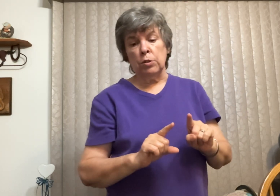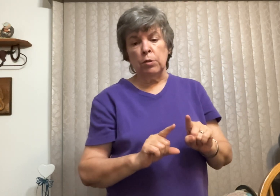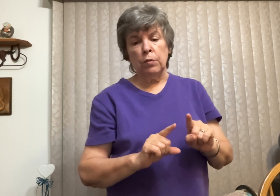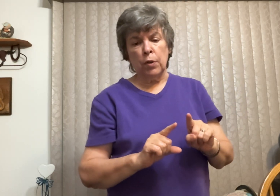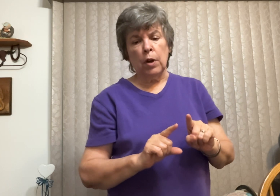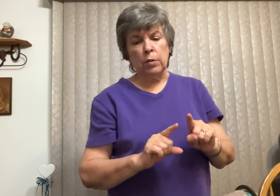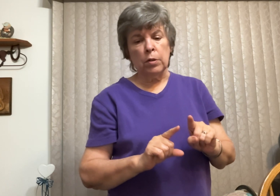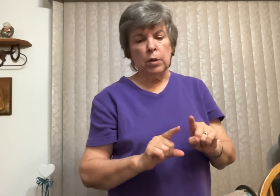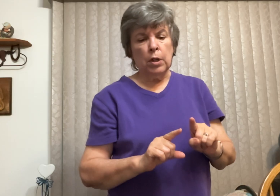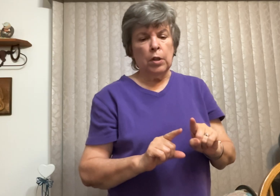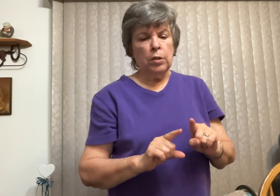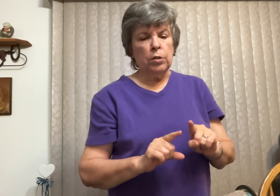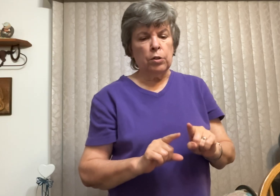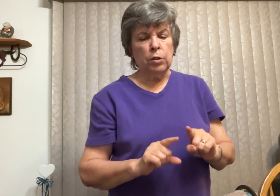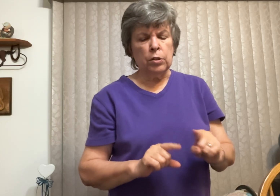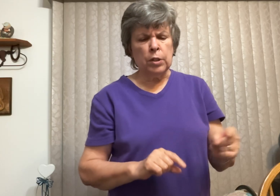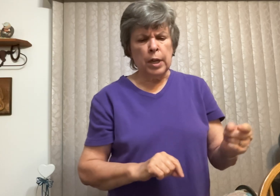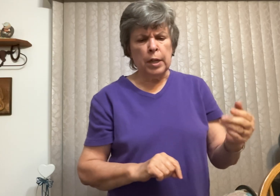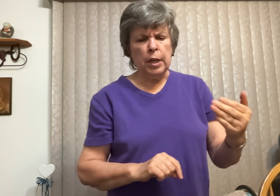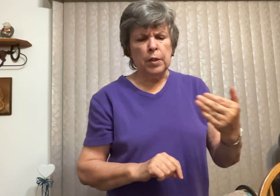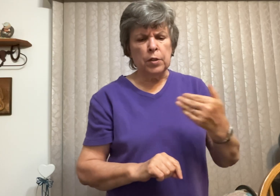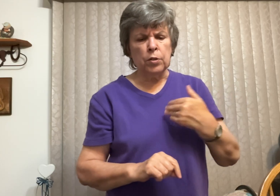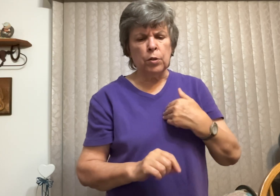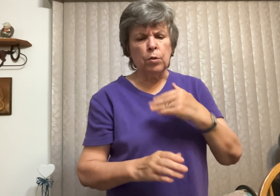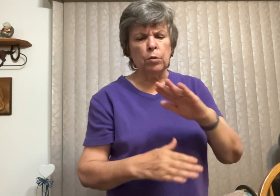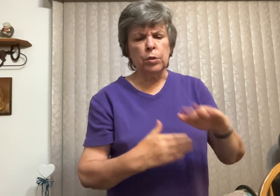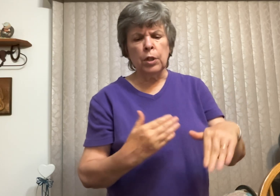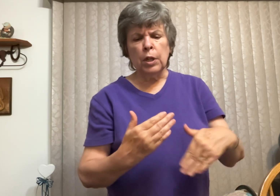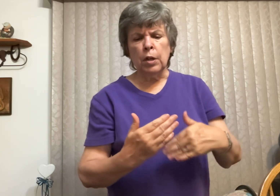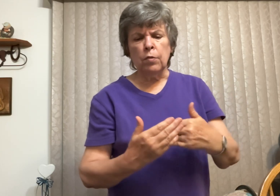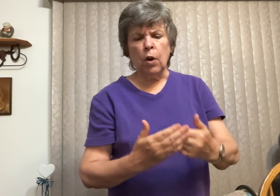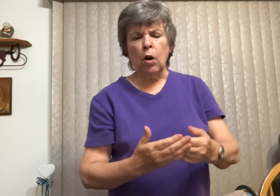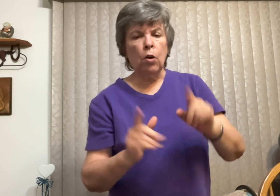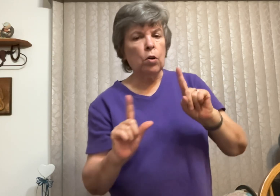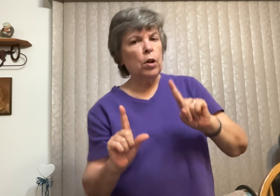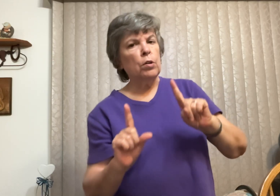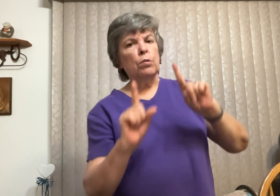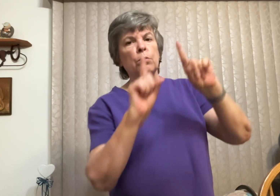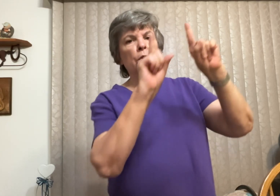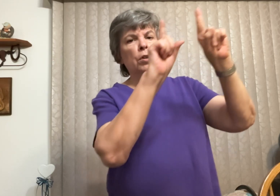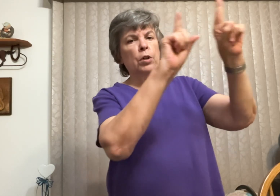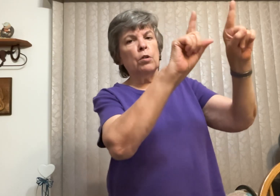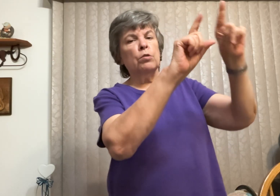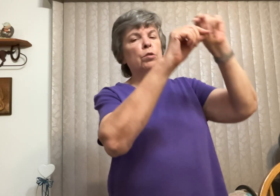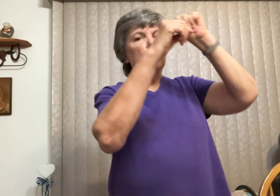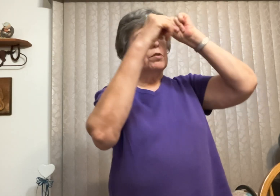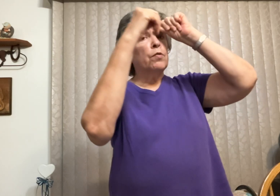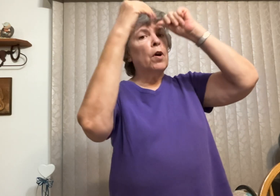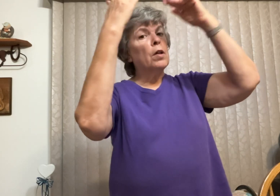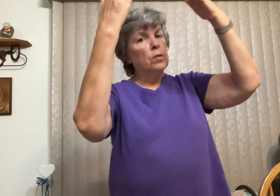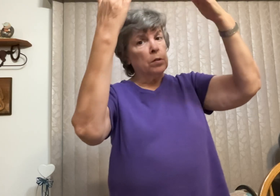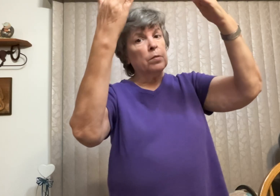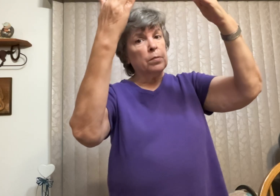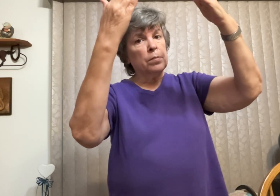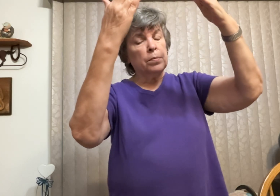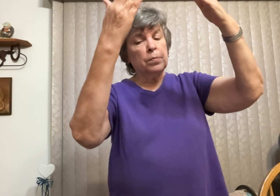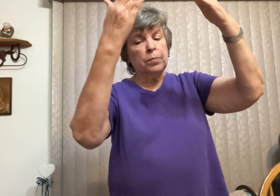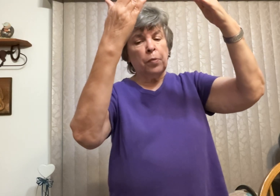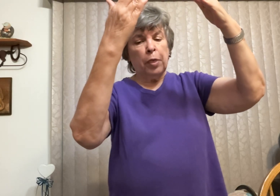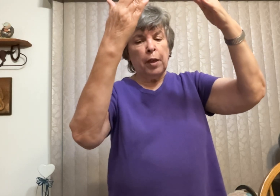the Father. So you could say, and the souls of all who go to the Father, I think